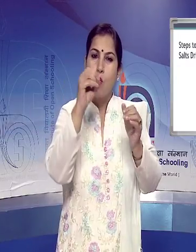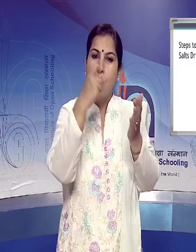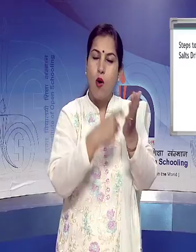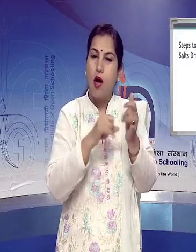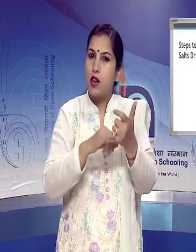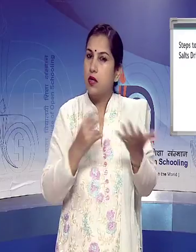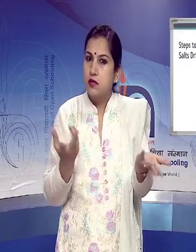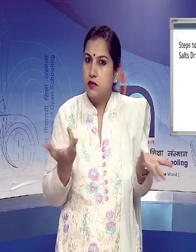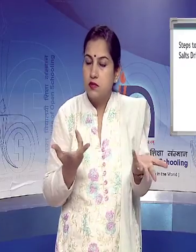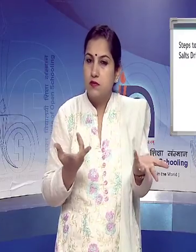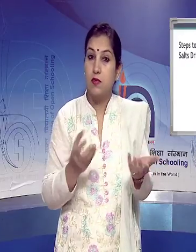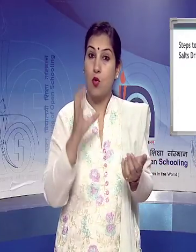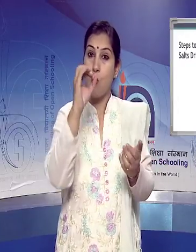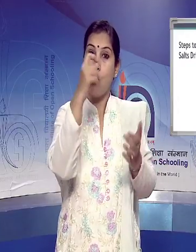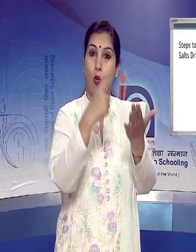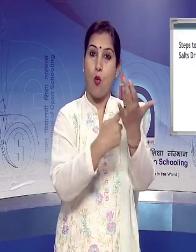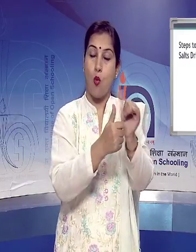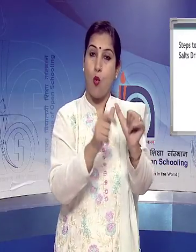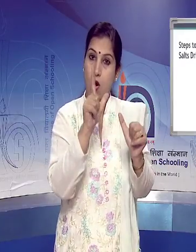ORS is oral,